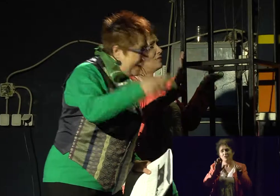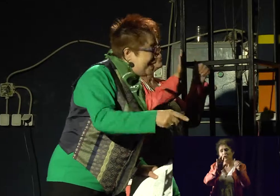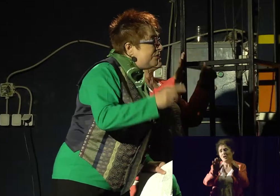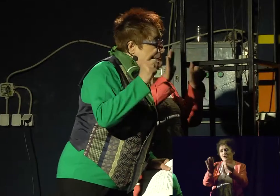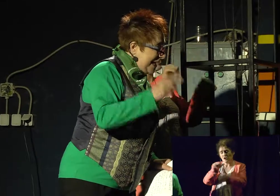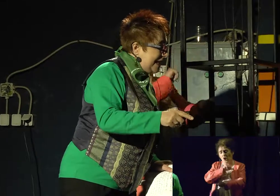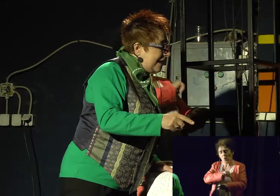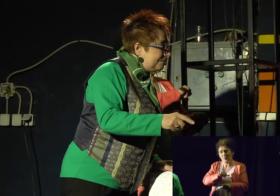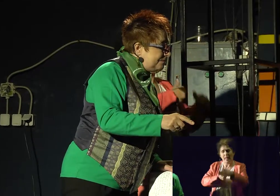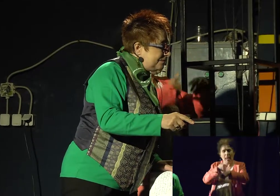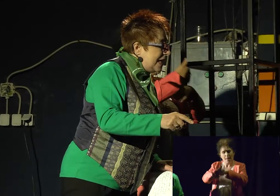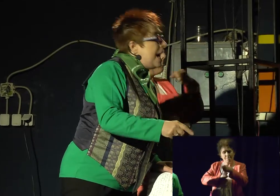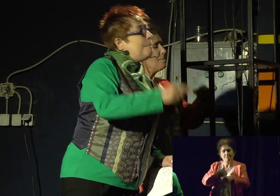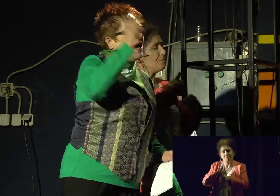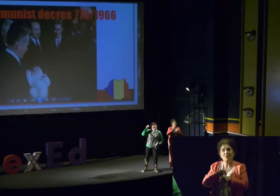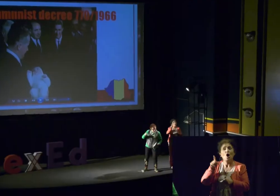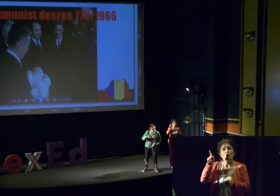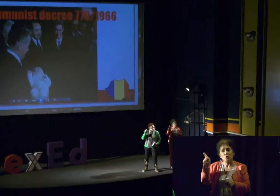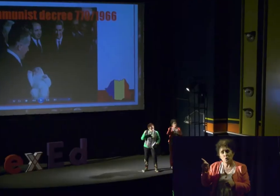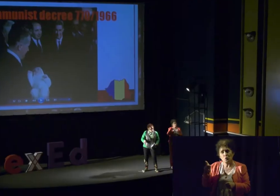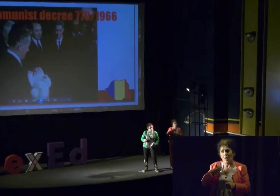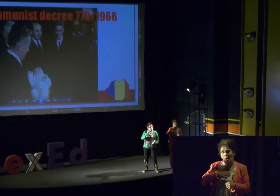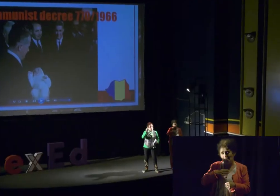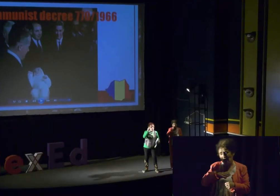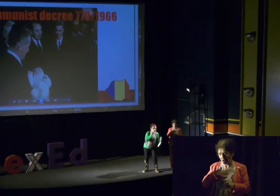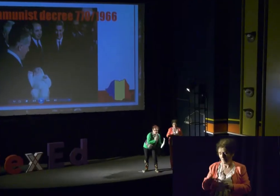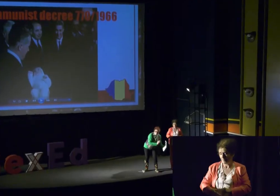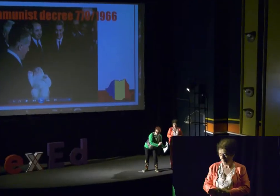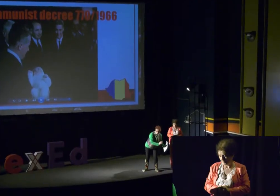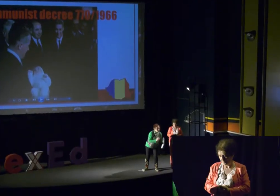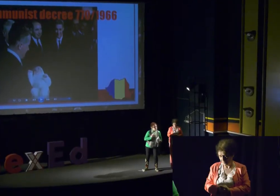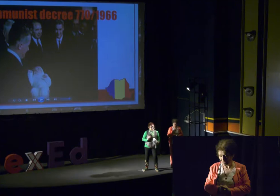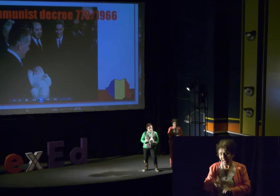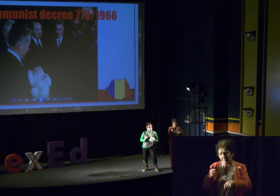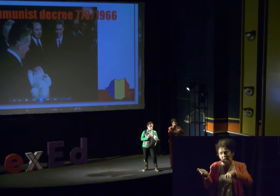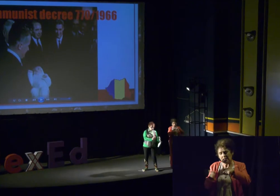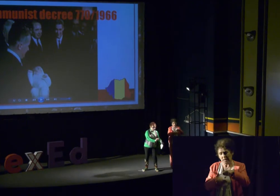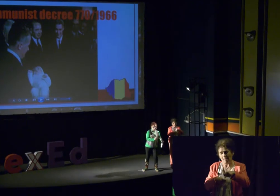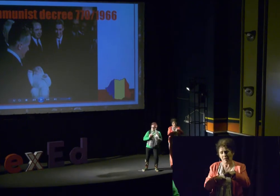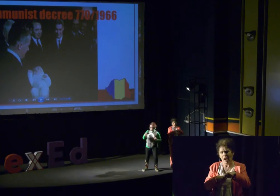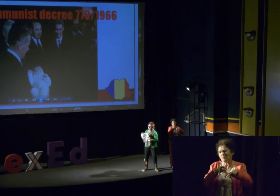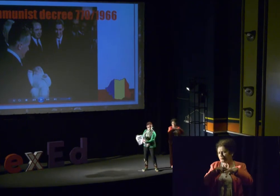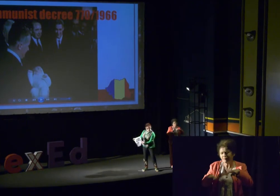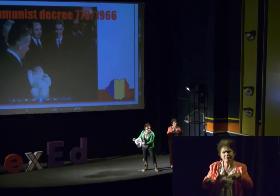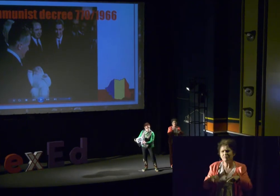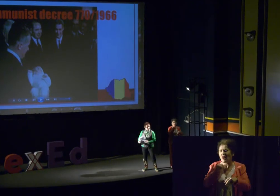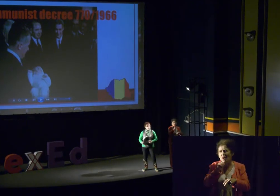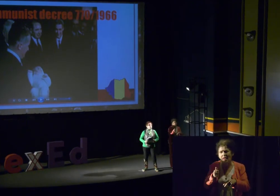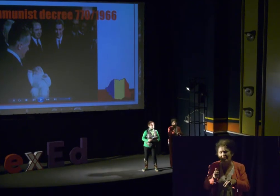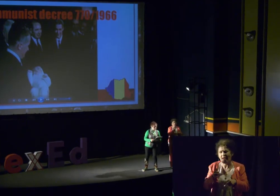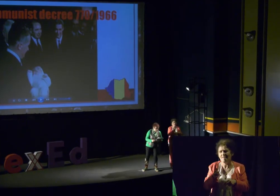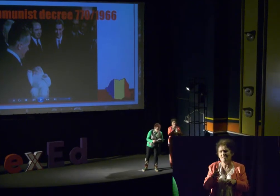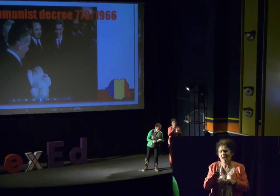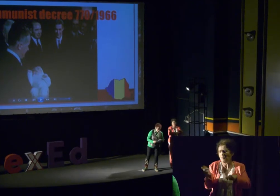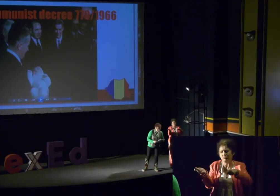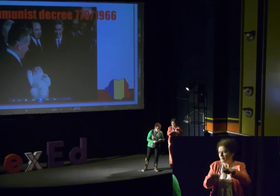to women of Romania by banning abortion on request. We call it now abortion on demand, abortion on request,